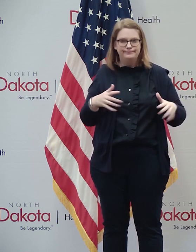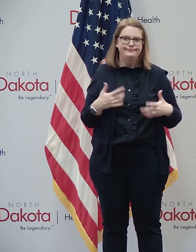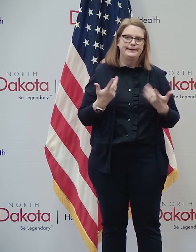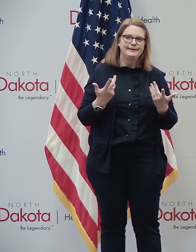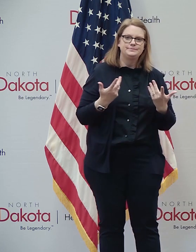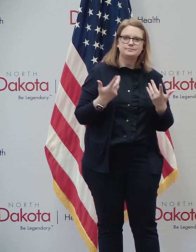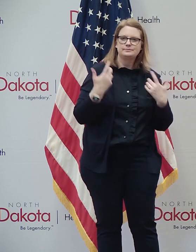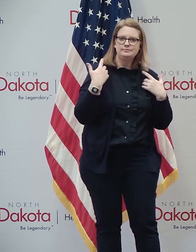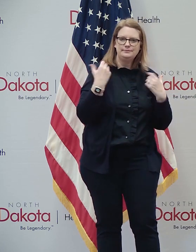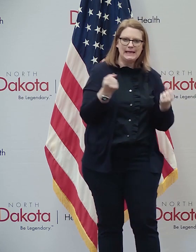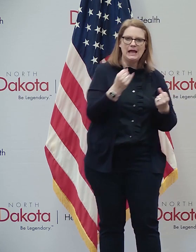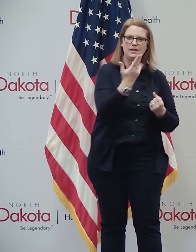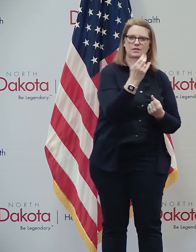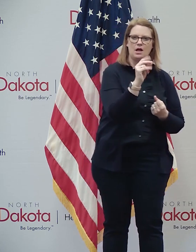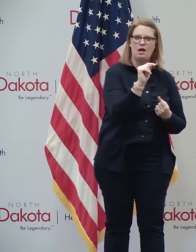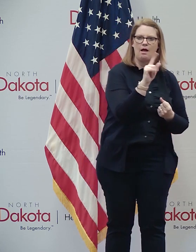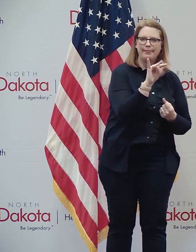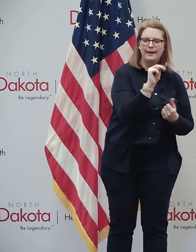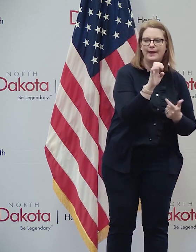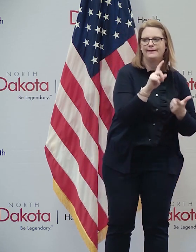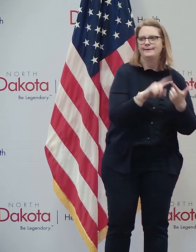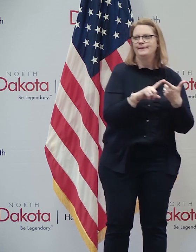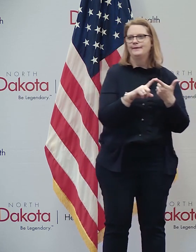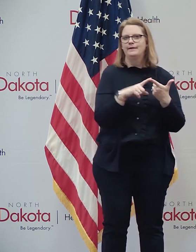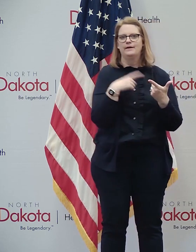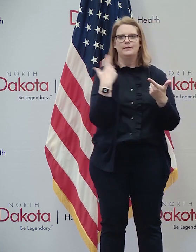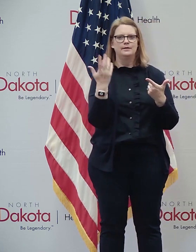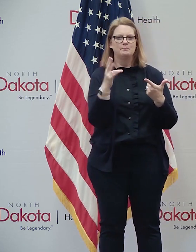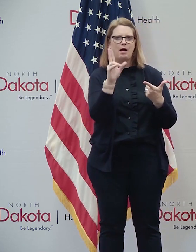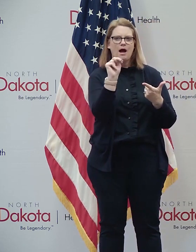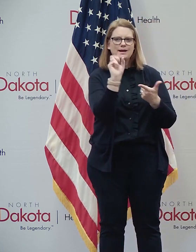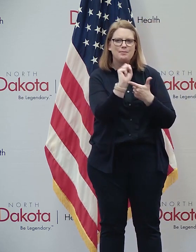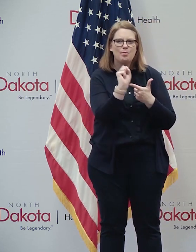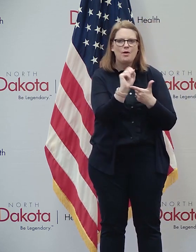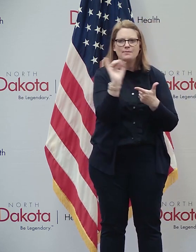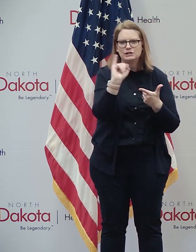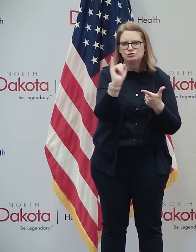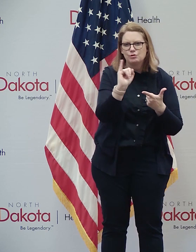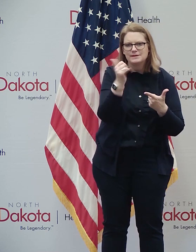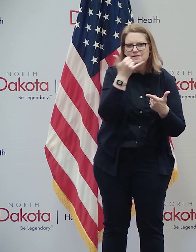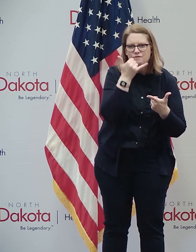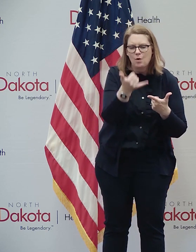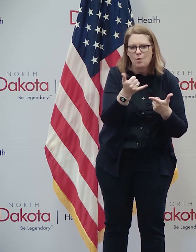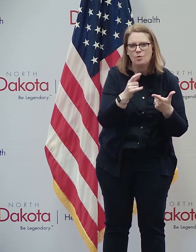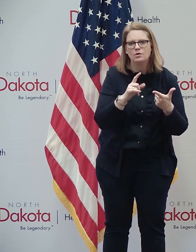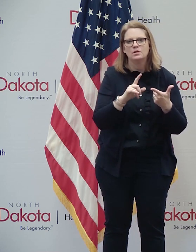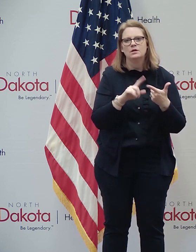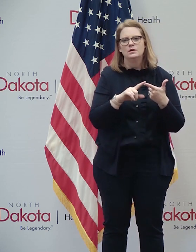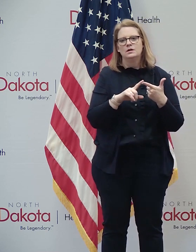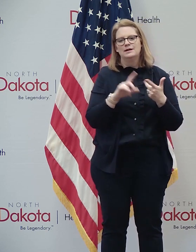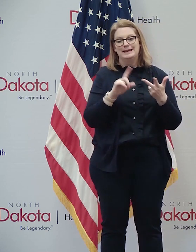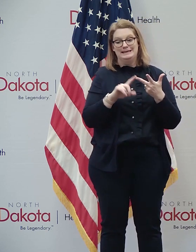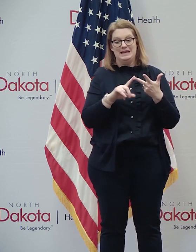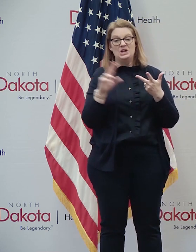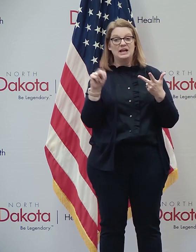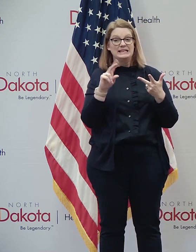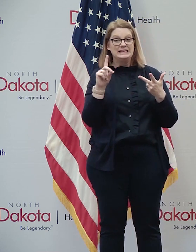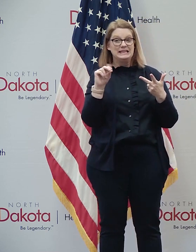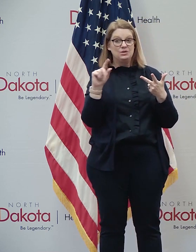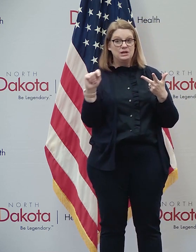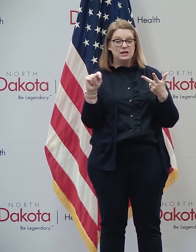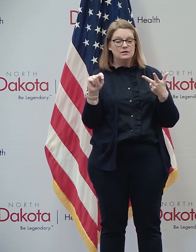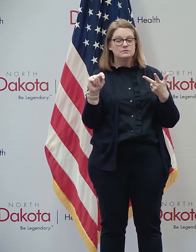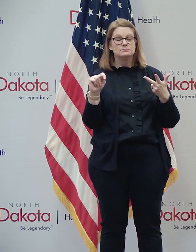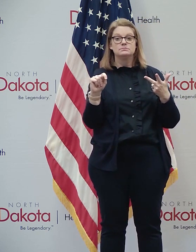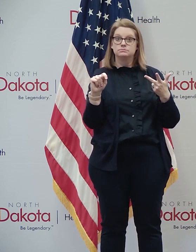health hotline, whether it's the unemployment insurance phone lines, or now NDDOT, that again,